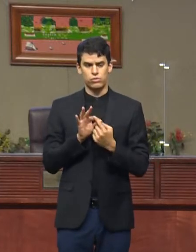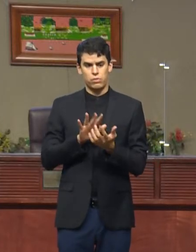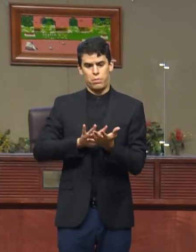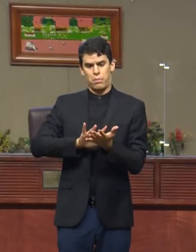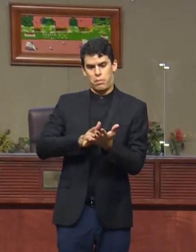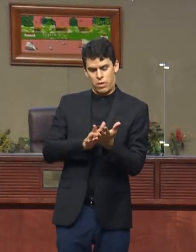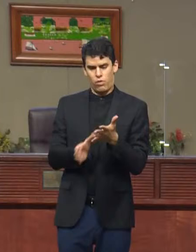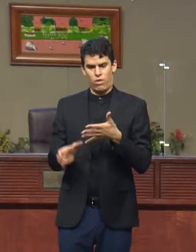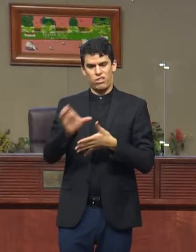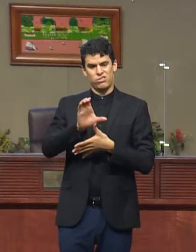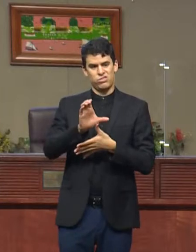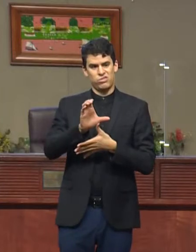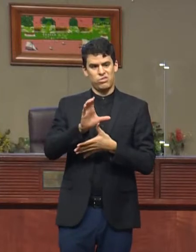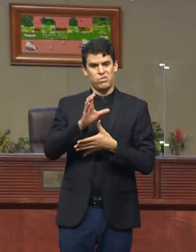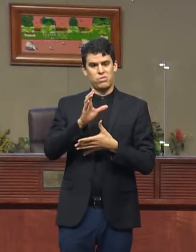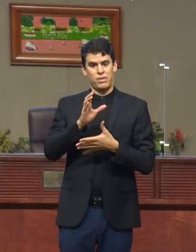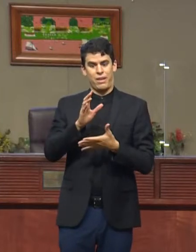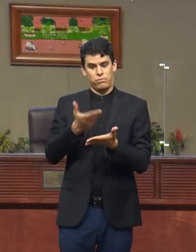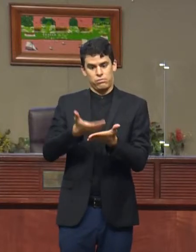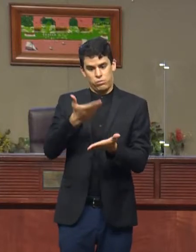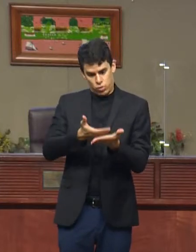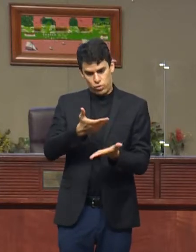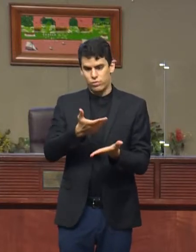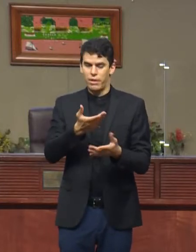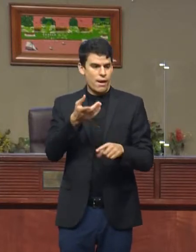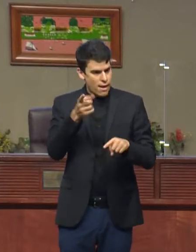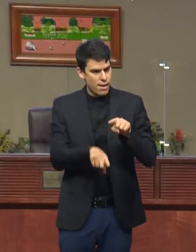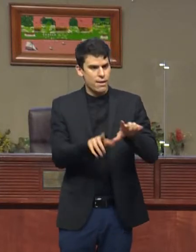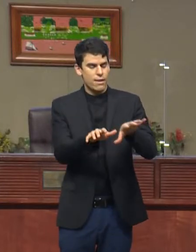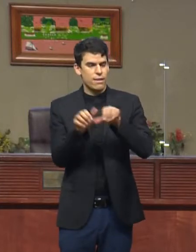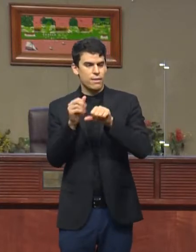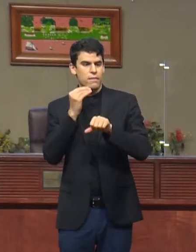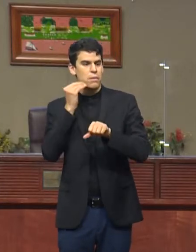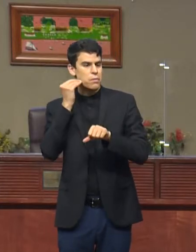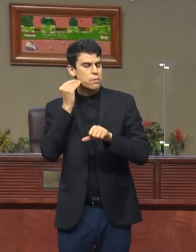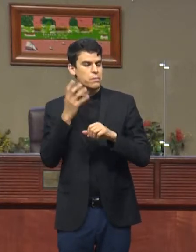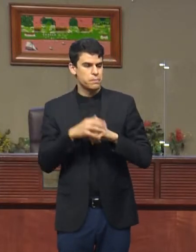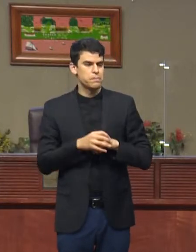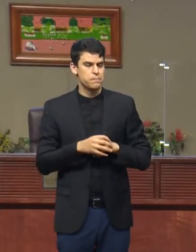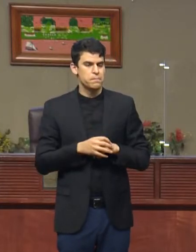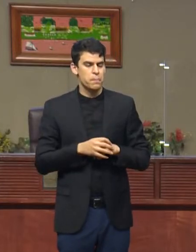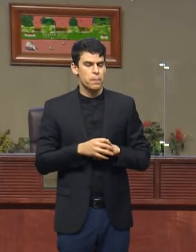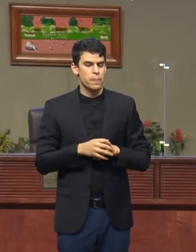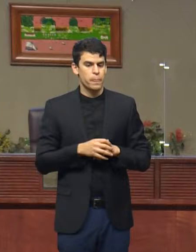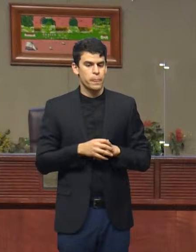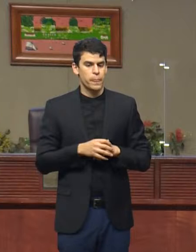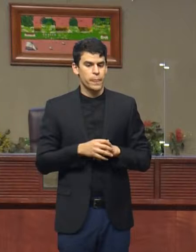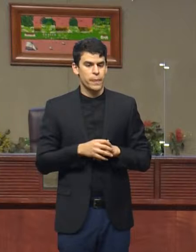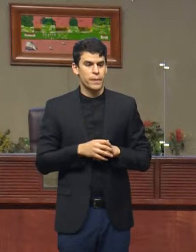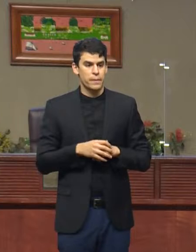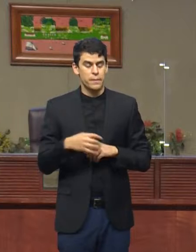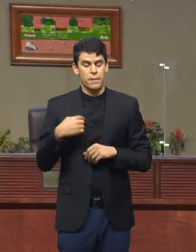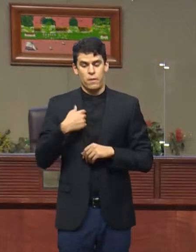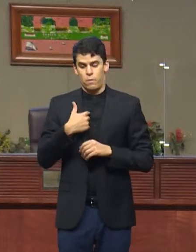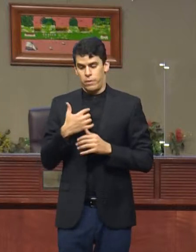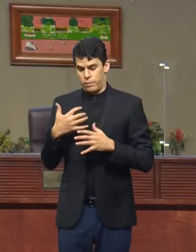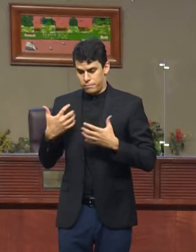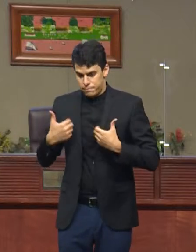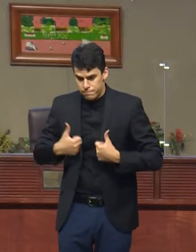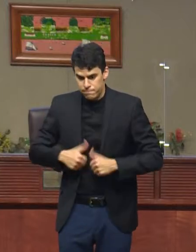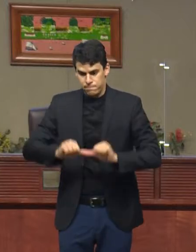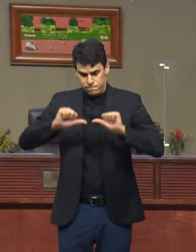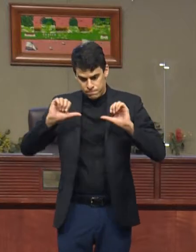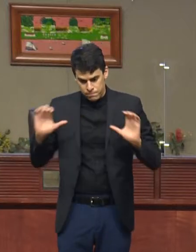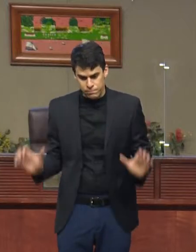they're homebound. Again, we're taking this effort into the neighborhoods as well. We want